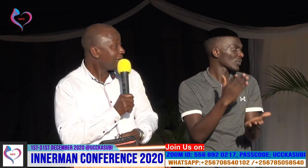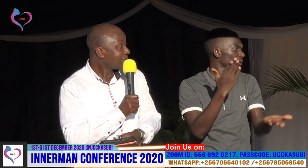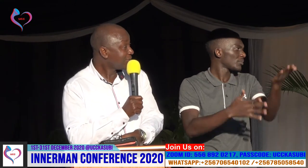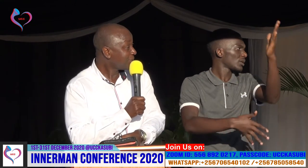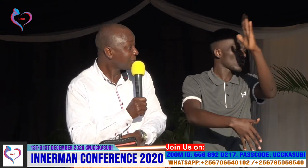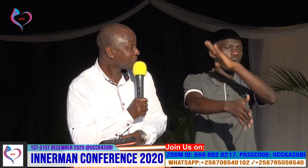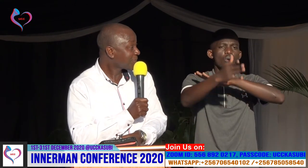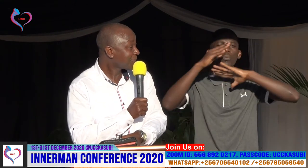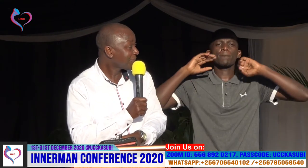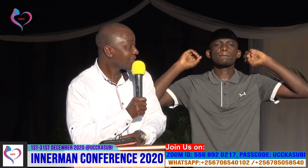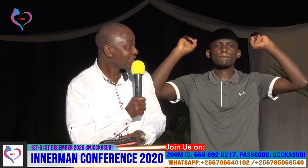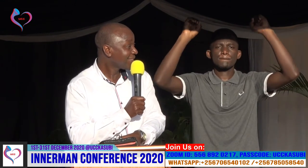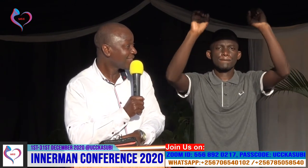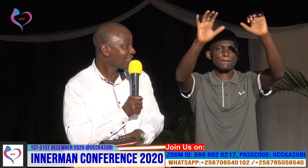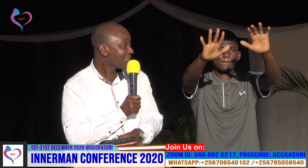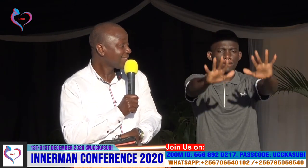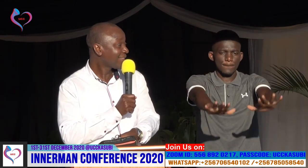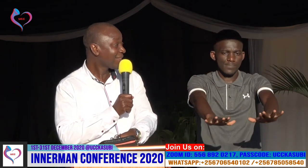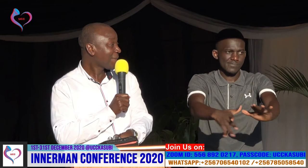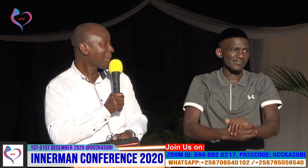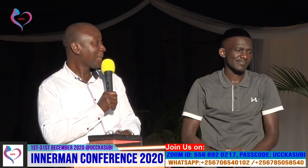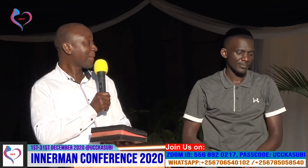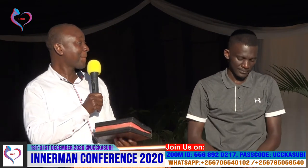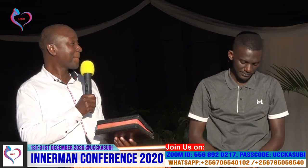God bless you.